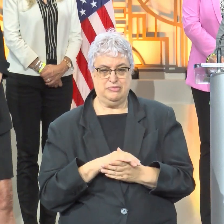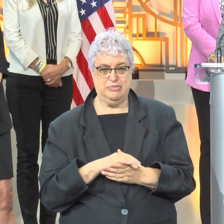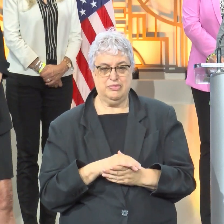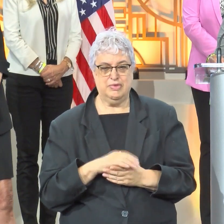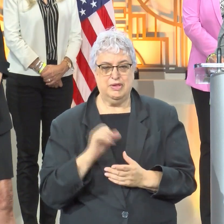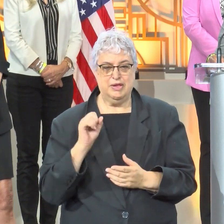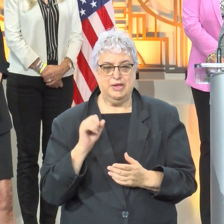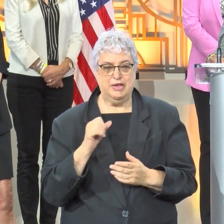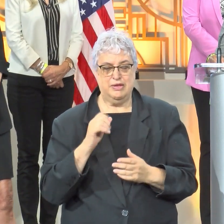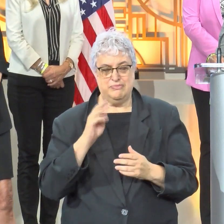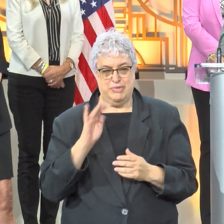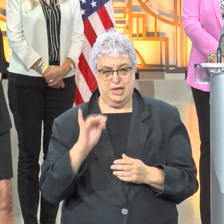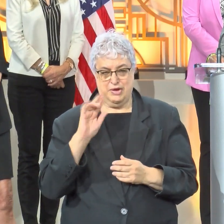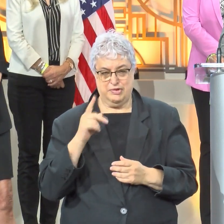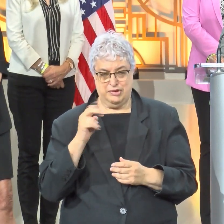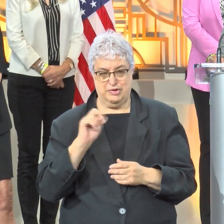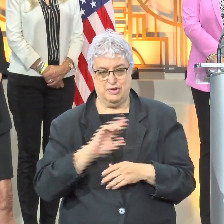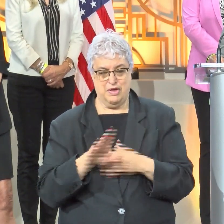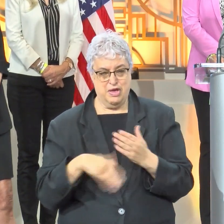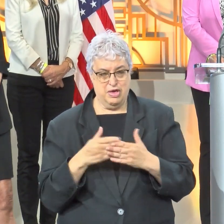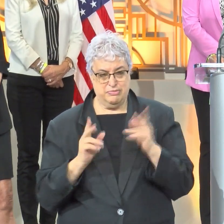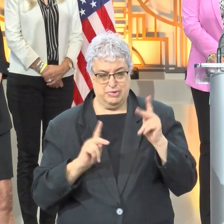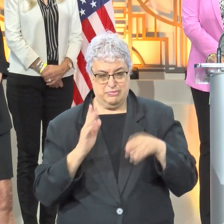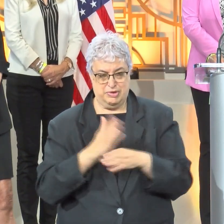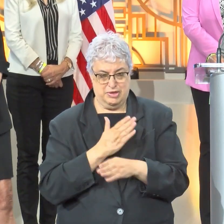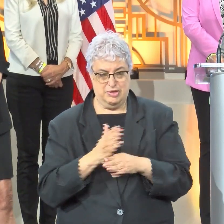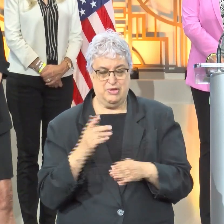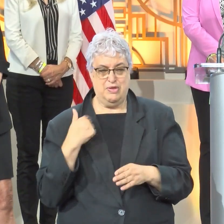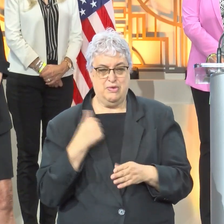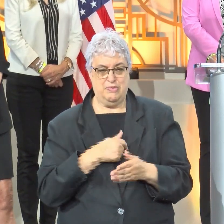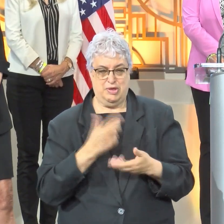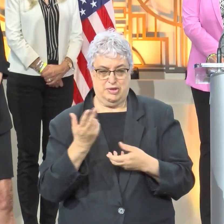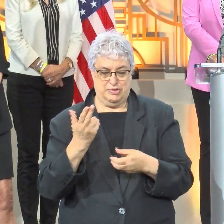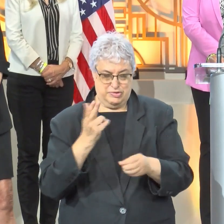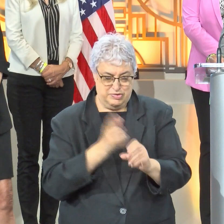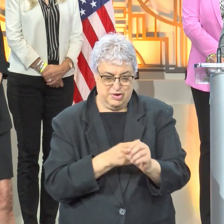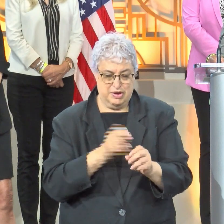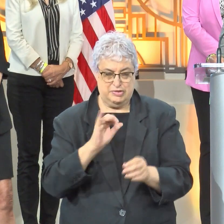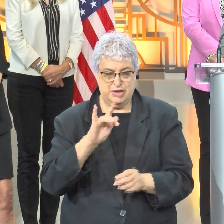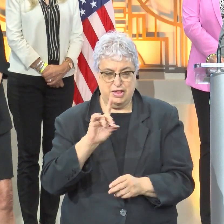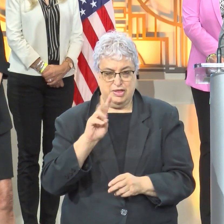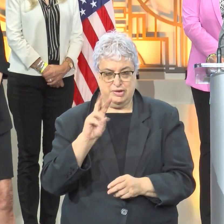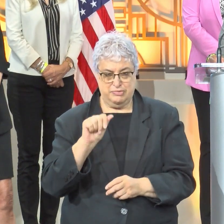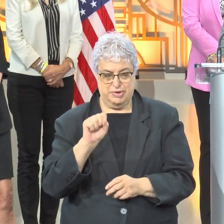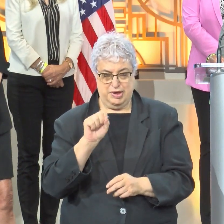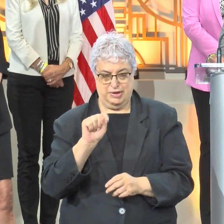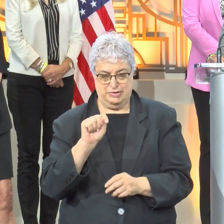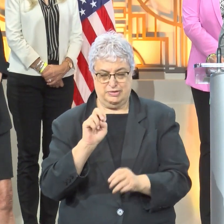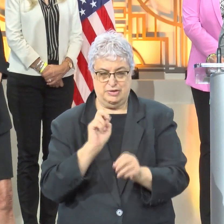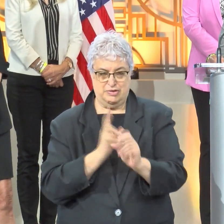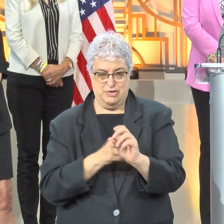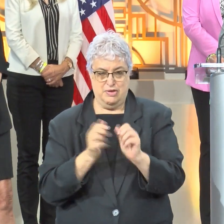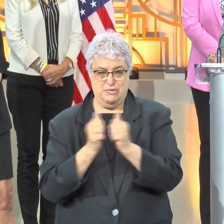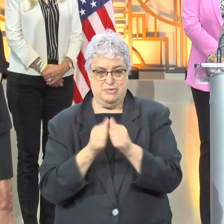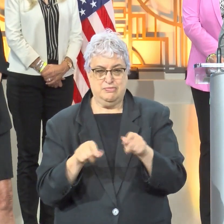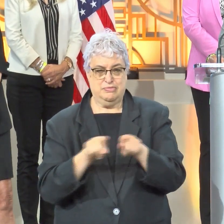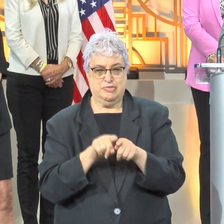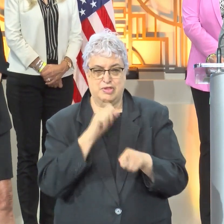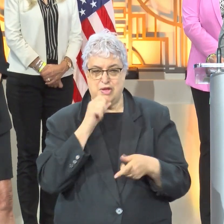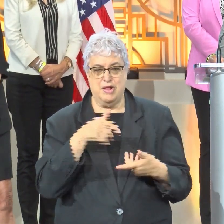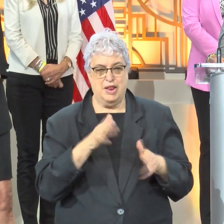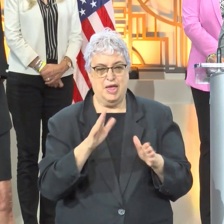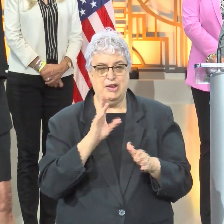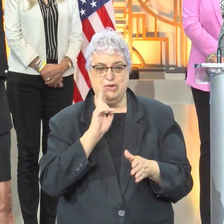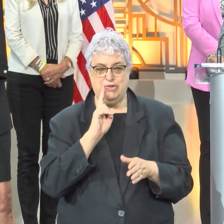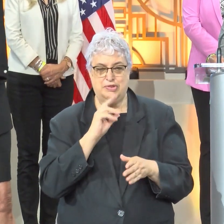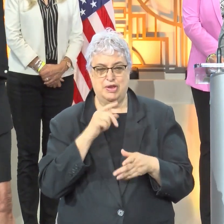Castek Tatum, Mayor Turner, and all partners, we are on board, and Solid Waste joined with the same message. Don't let Houston go